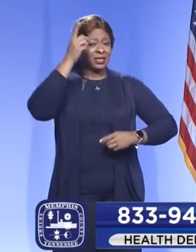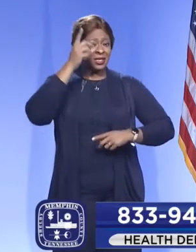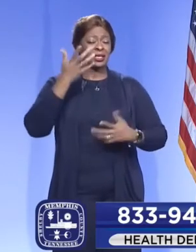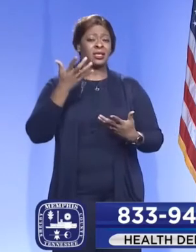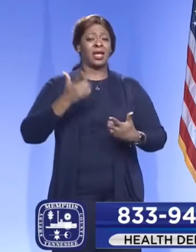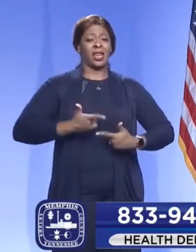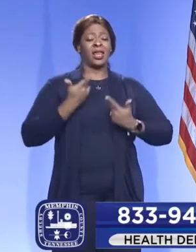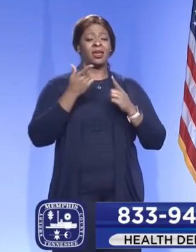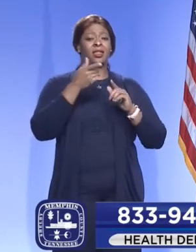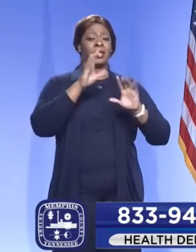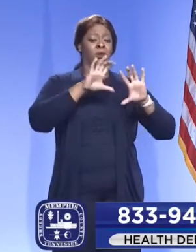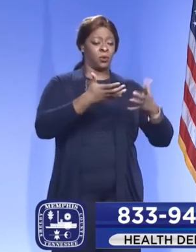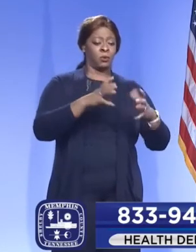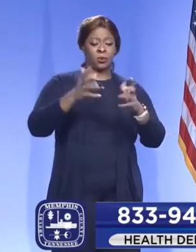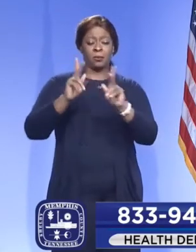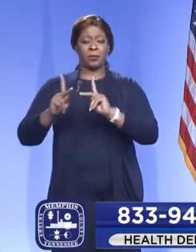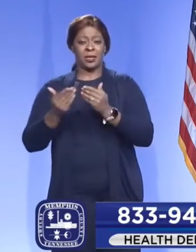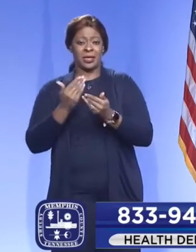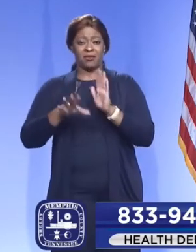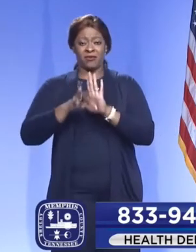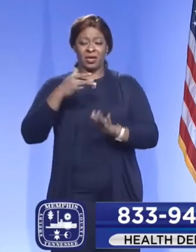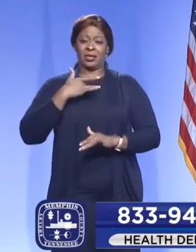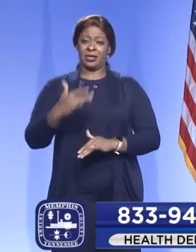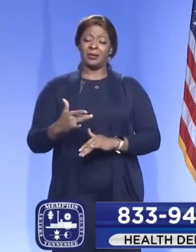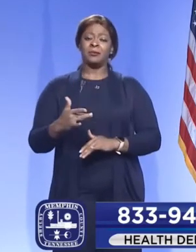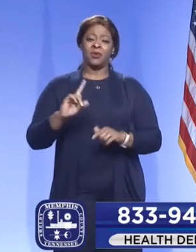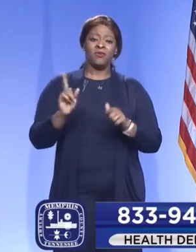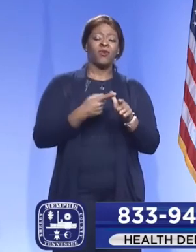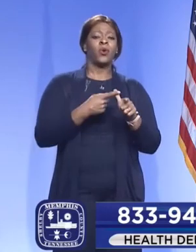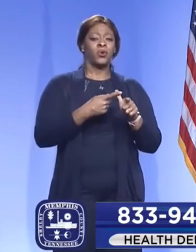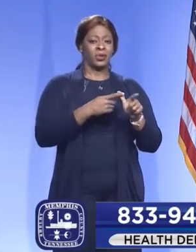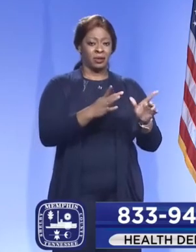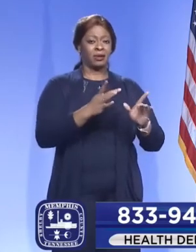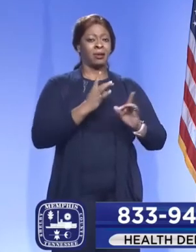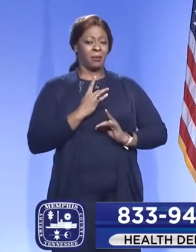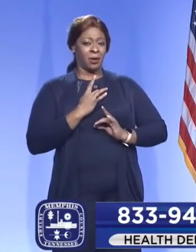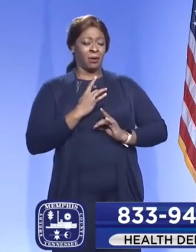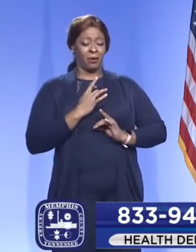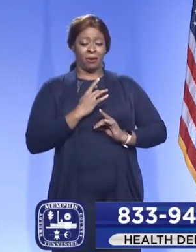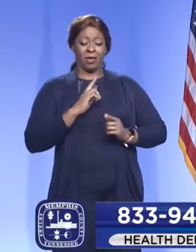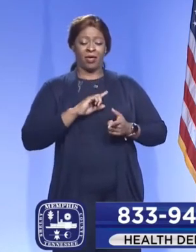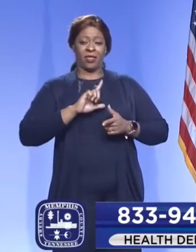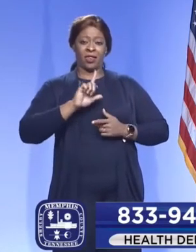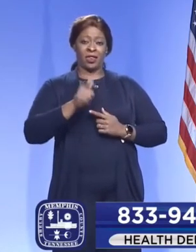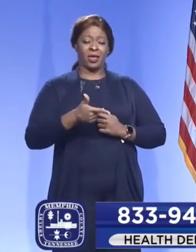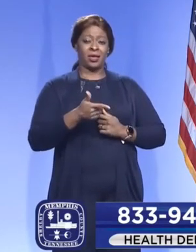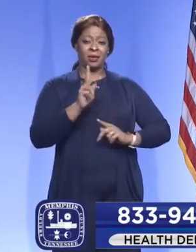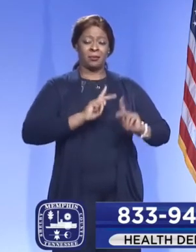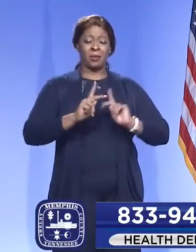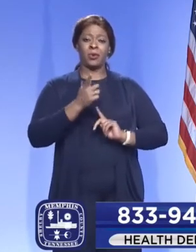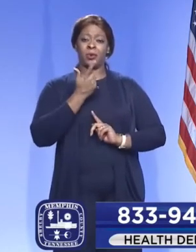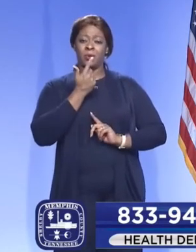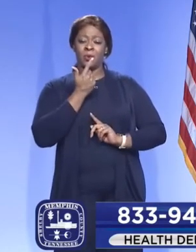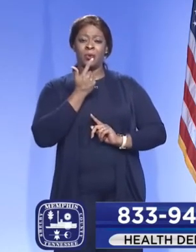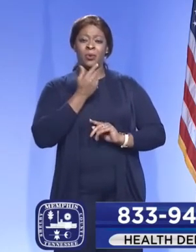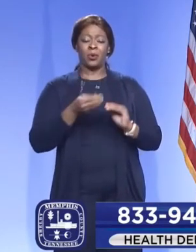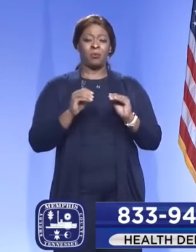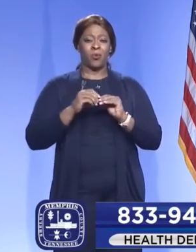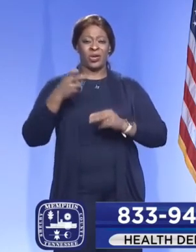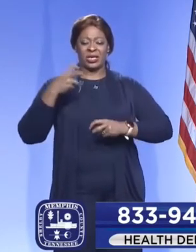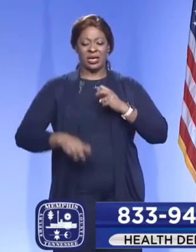more easily. But definitely what we do see is, and also saturation, you know,